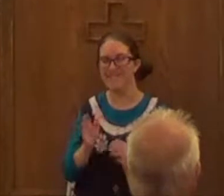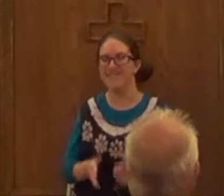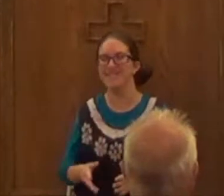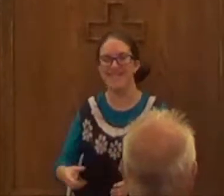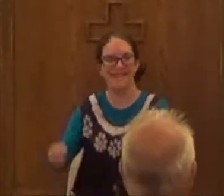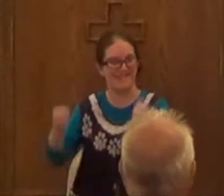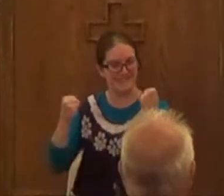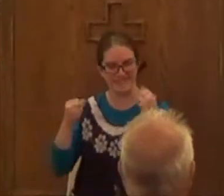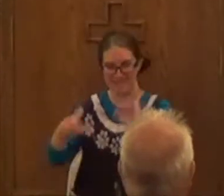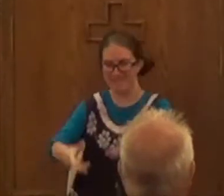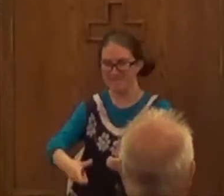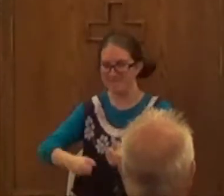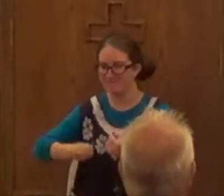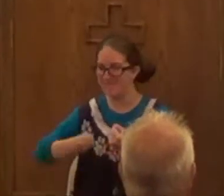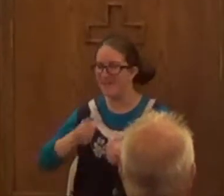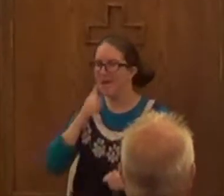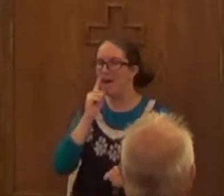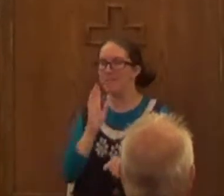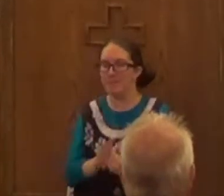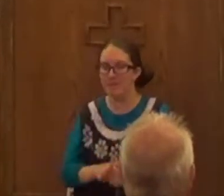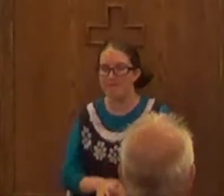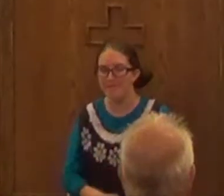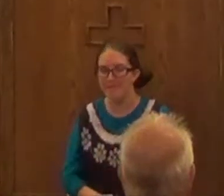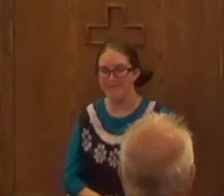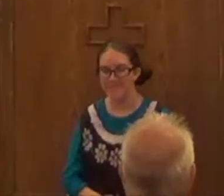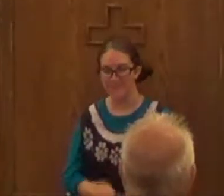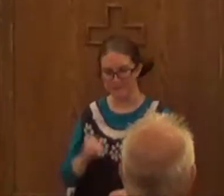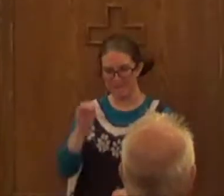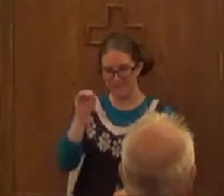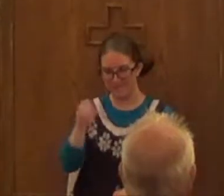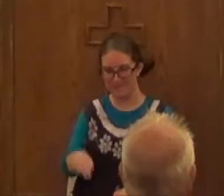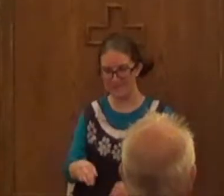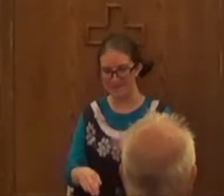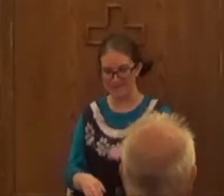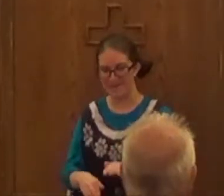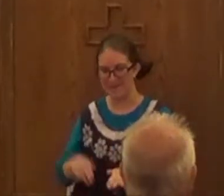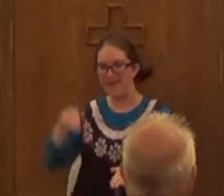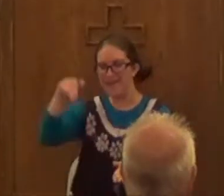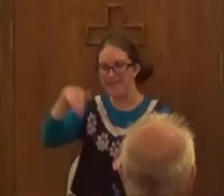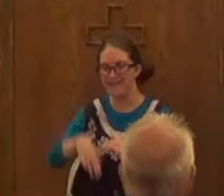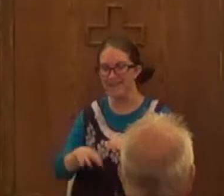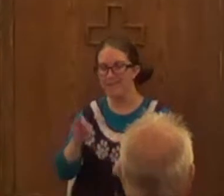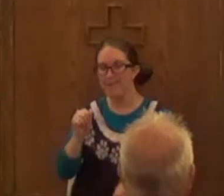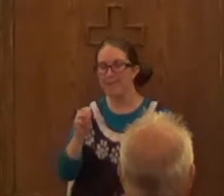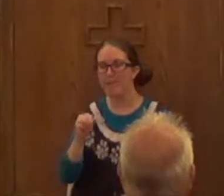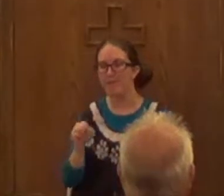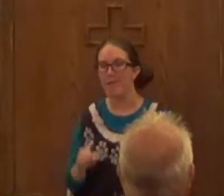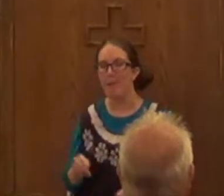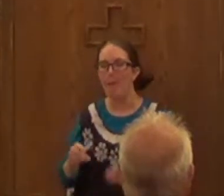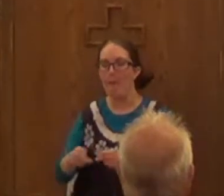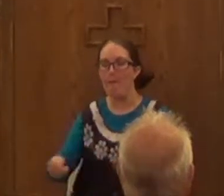me out, and I can guarantee you they probably put some steps inside the foam pit. And